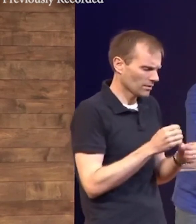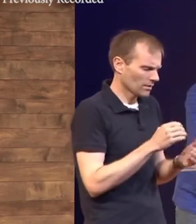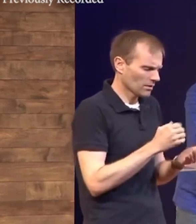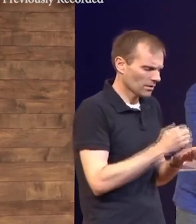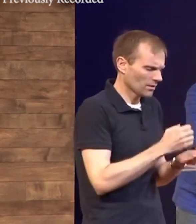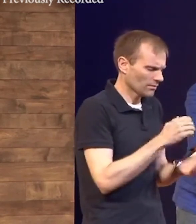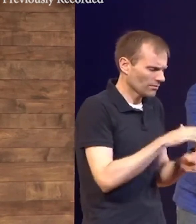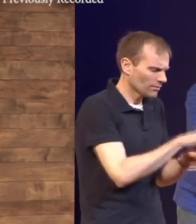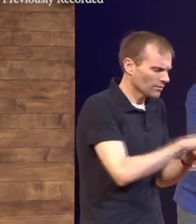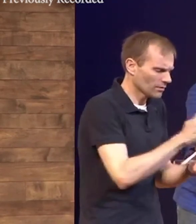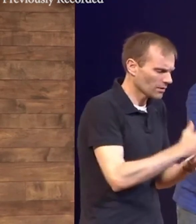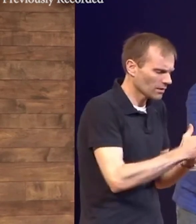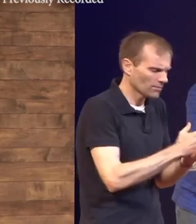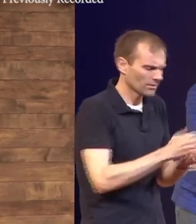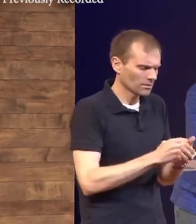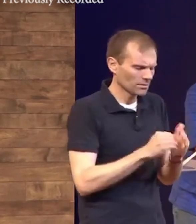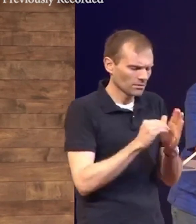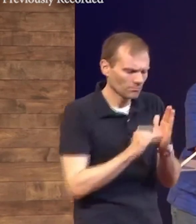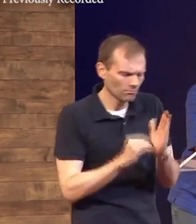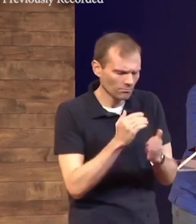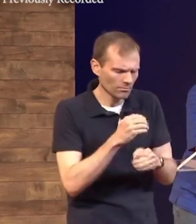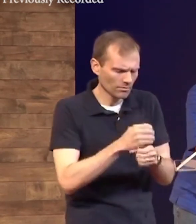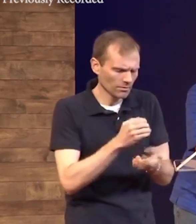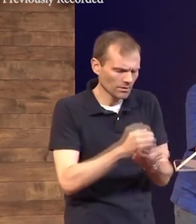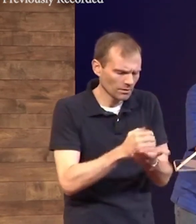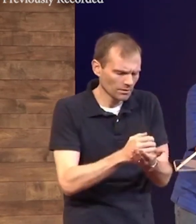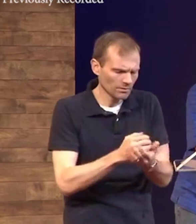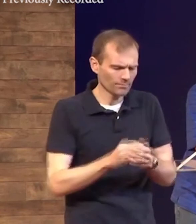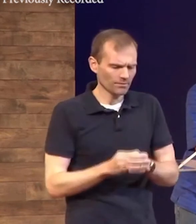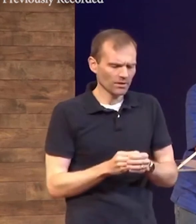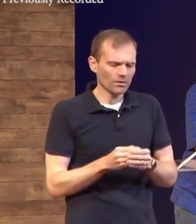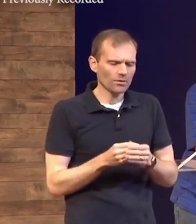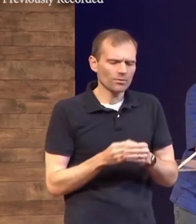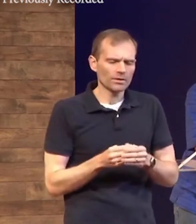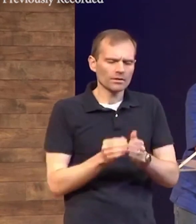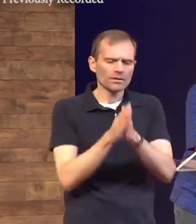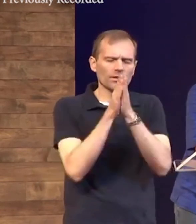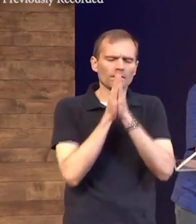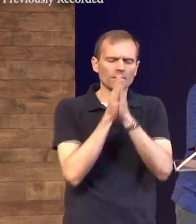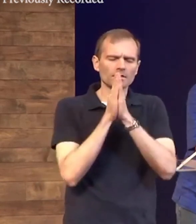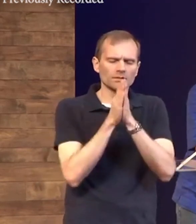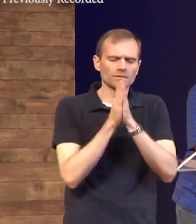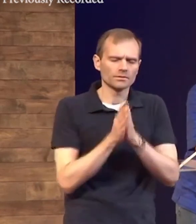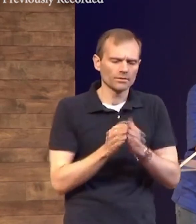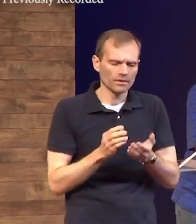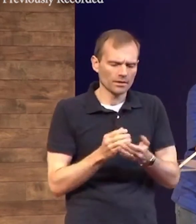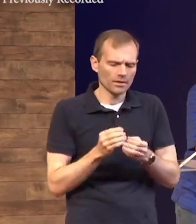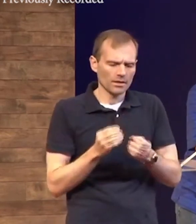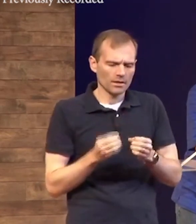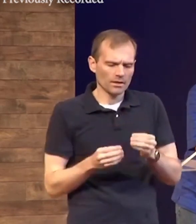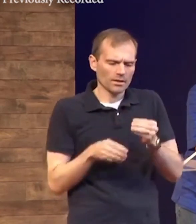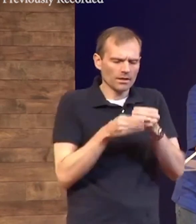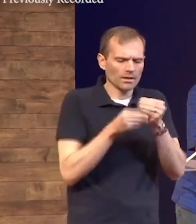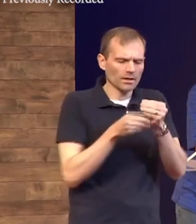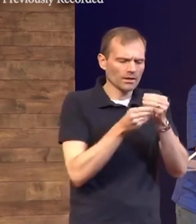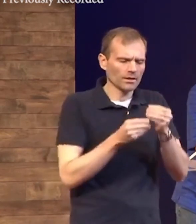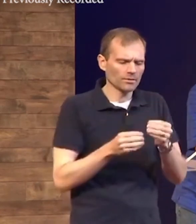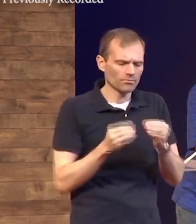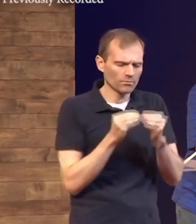ask you to add a little more to that cup. We ask you to fill us with your Spirit and